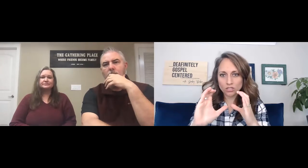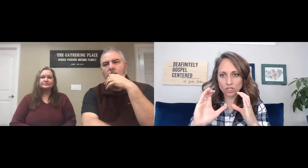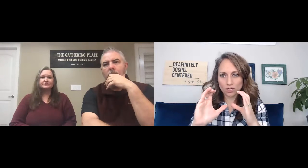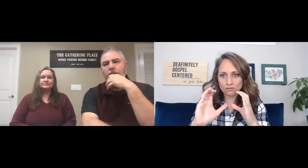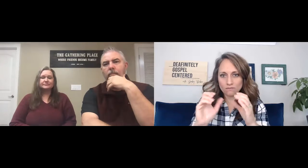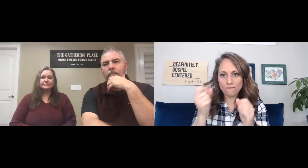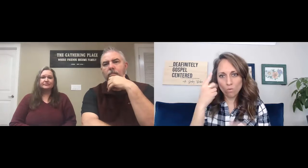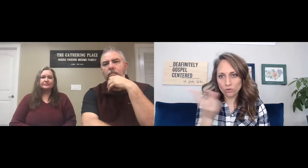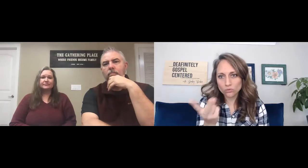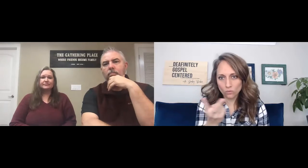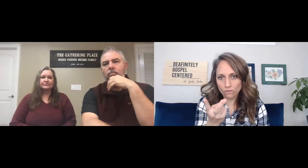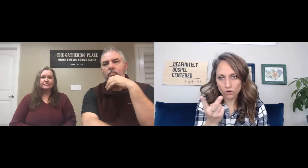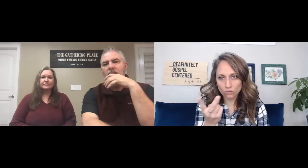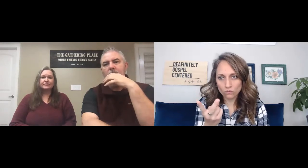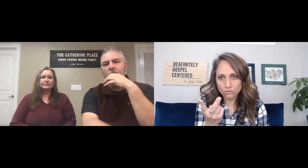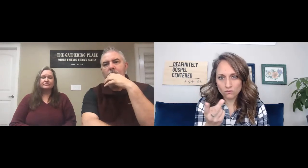so important to the two of you.